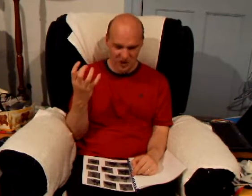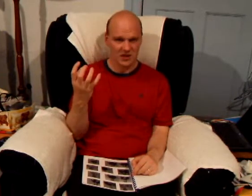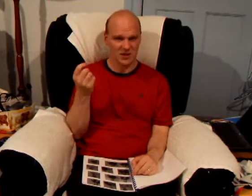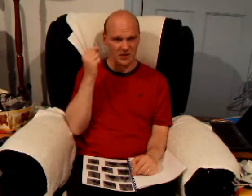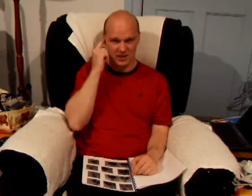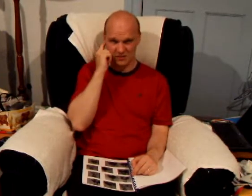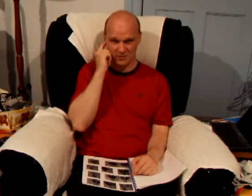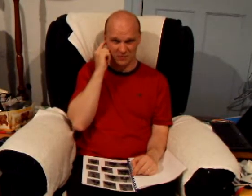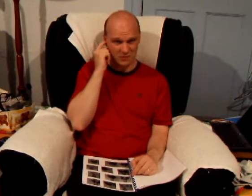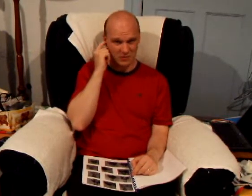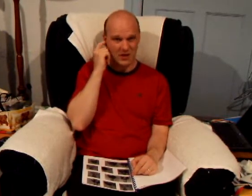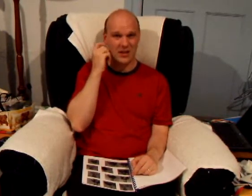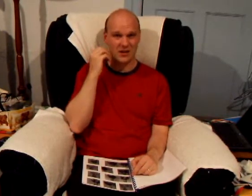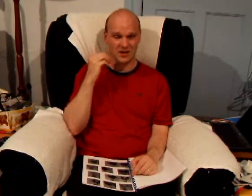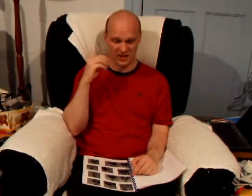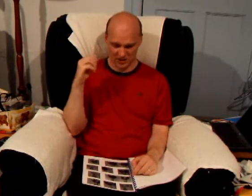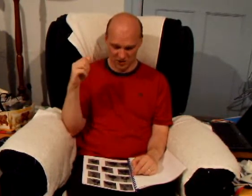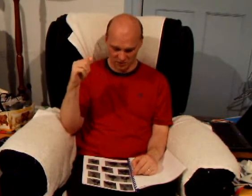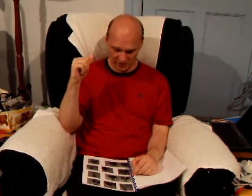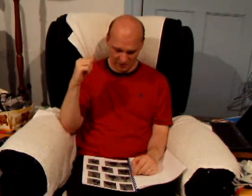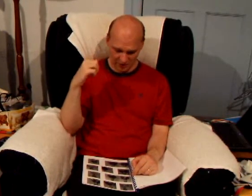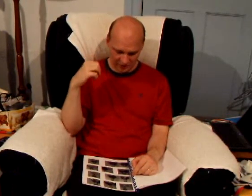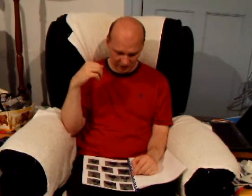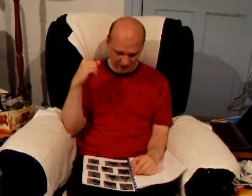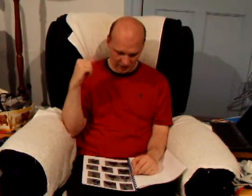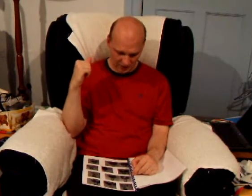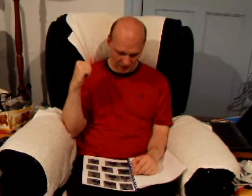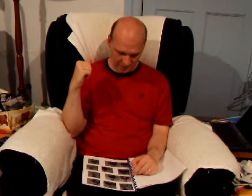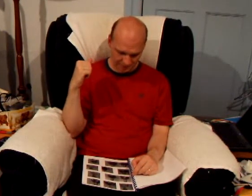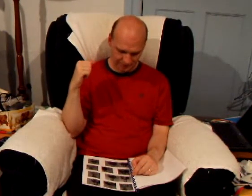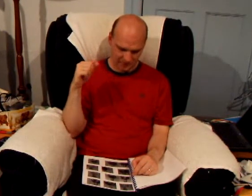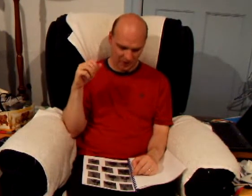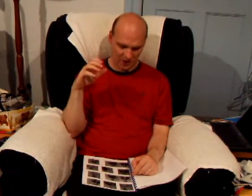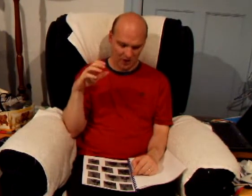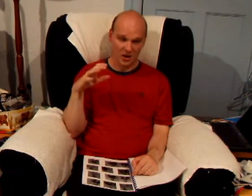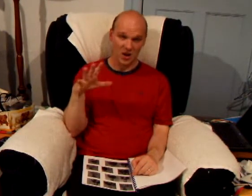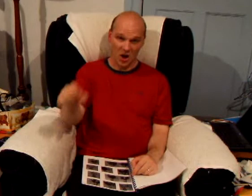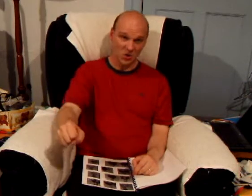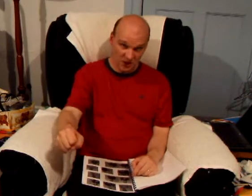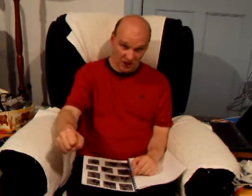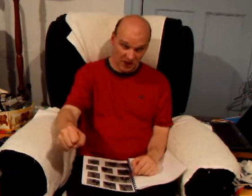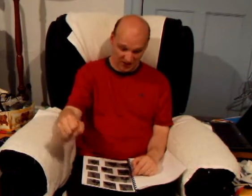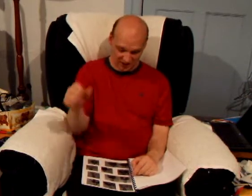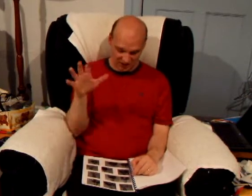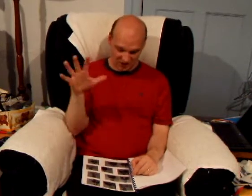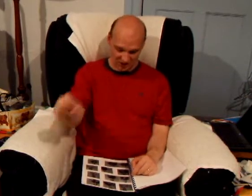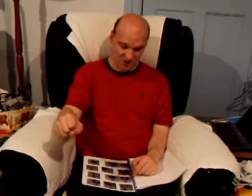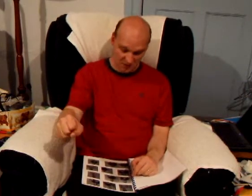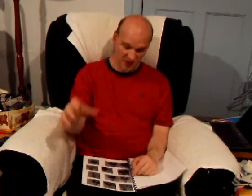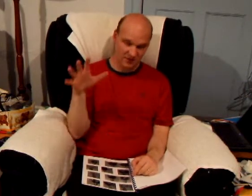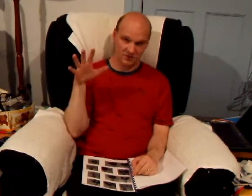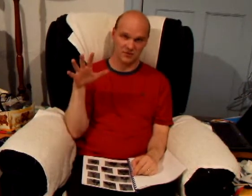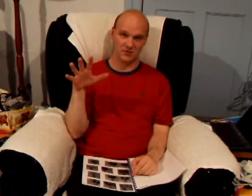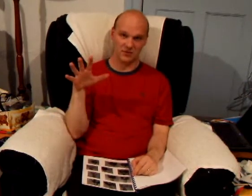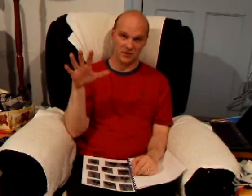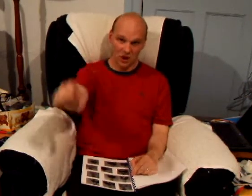future, so that's really contextual, that one, I reckon. Hold it, as in just a minute.